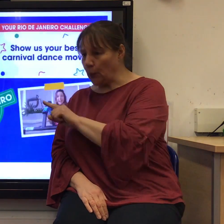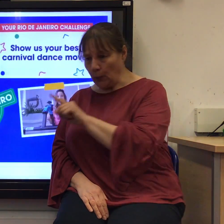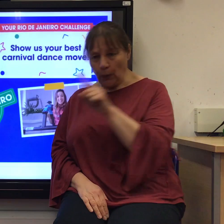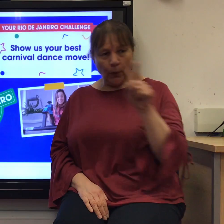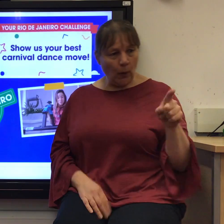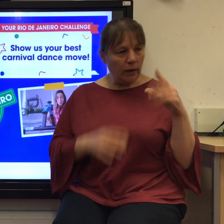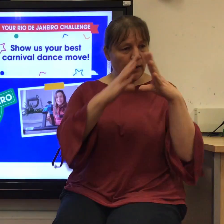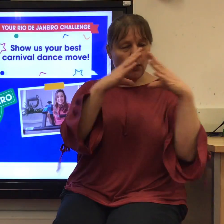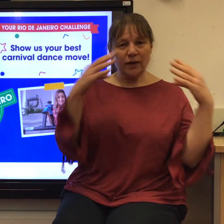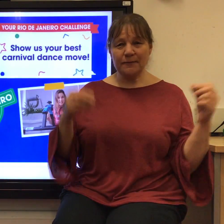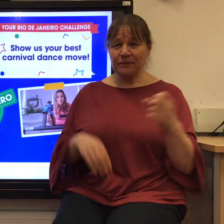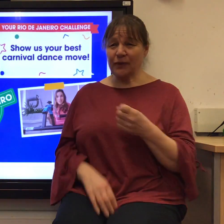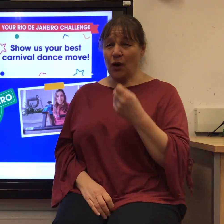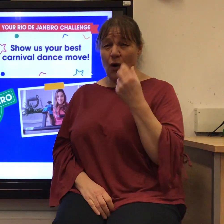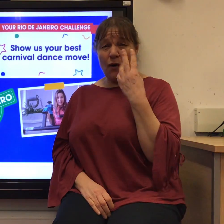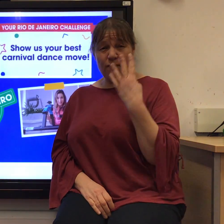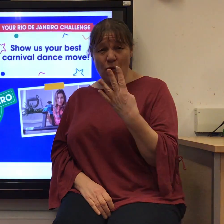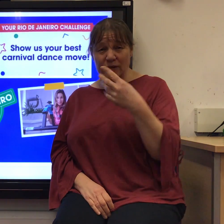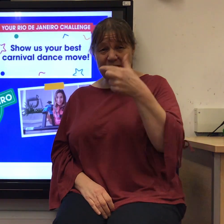Tokyo, it's